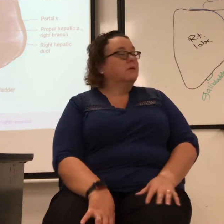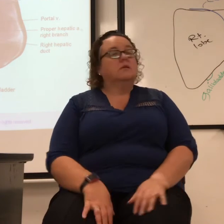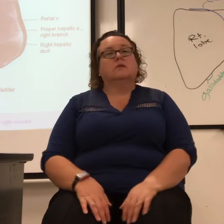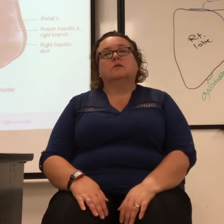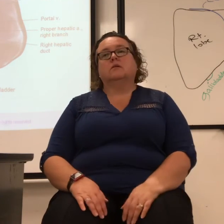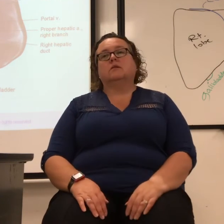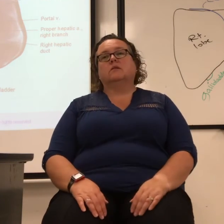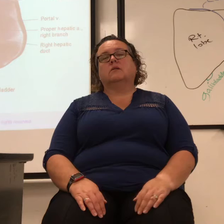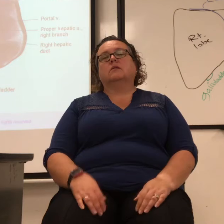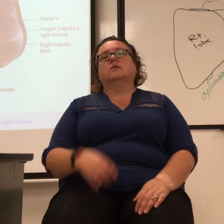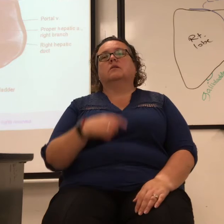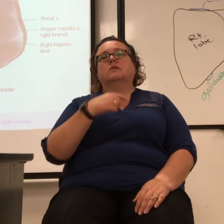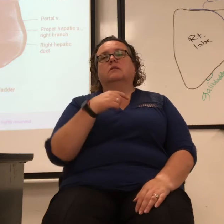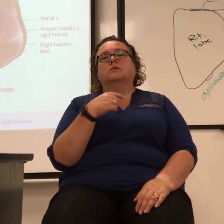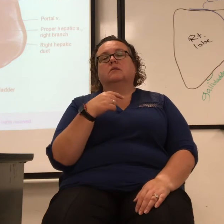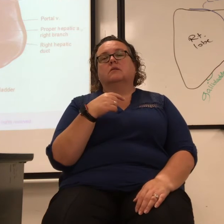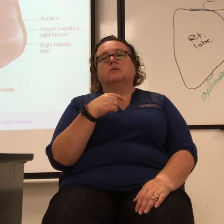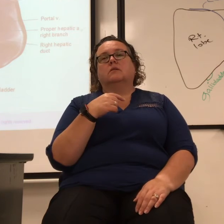Containing umbilical vein,